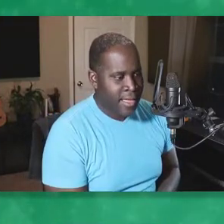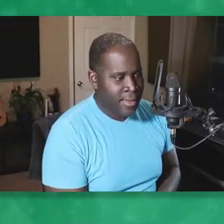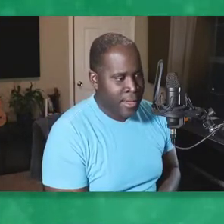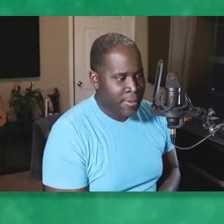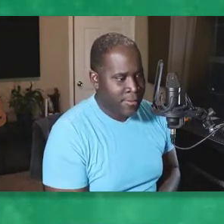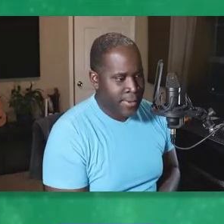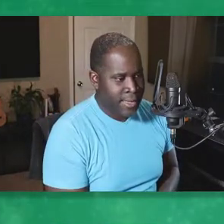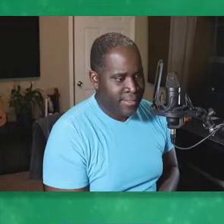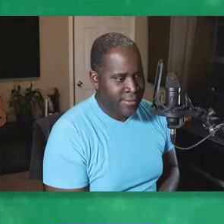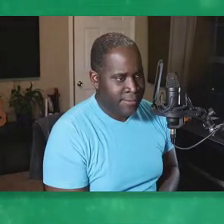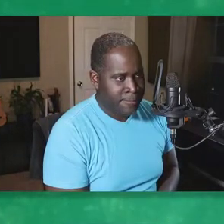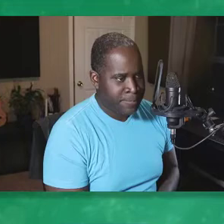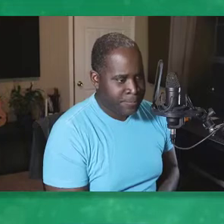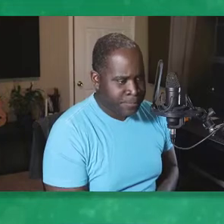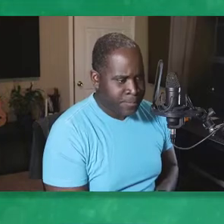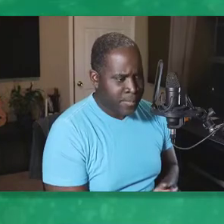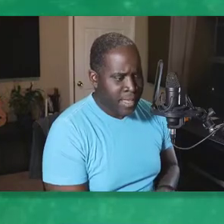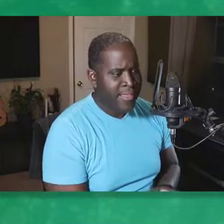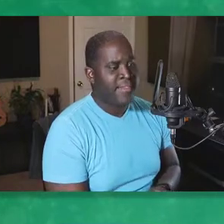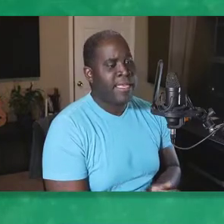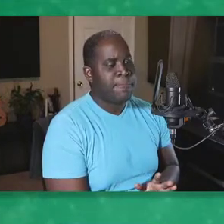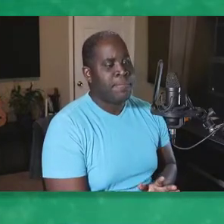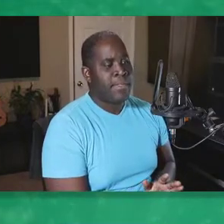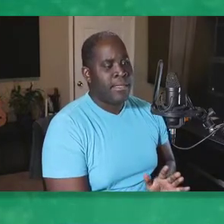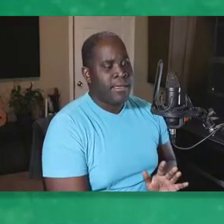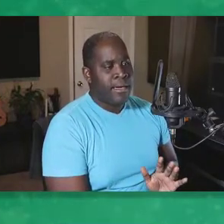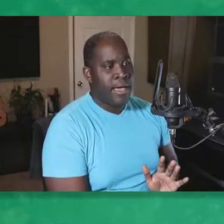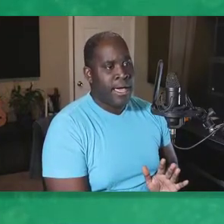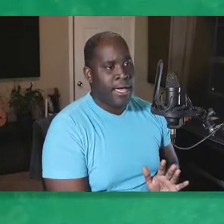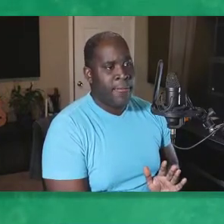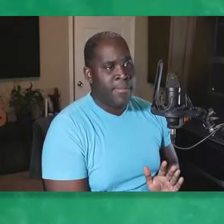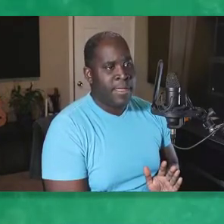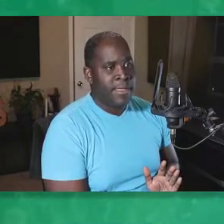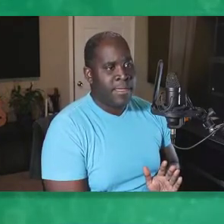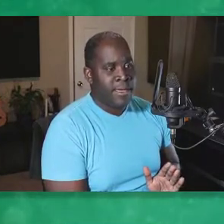let's talk about what's going on in this scene.